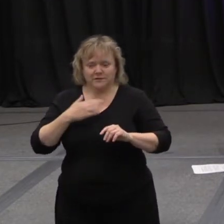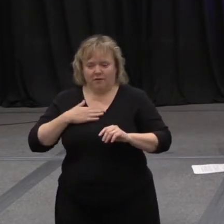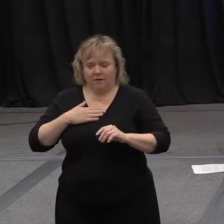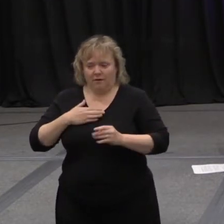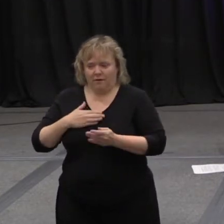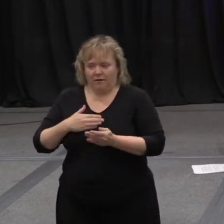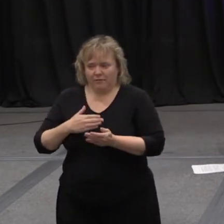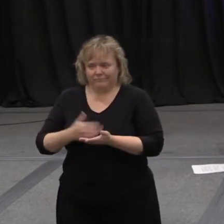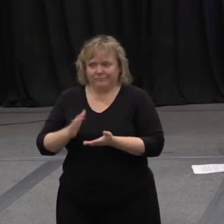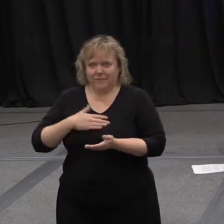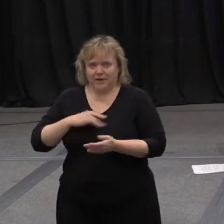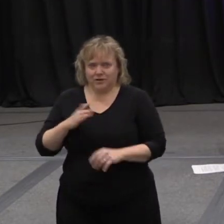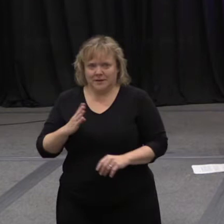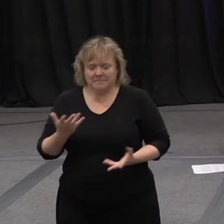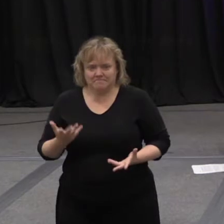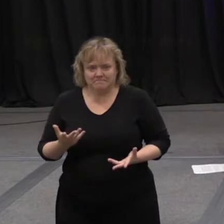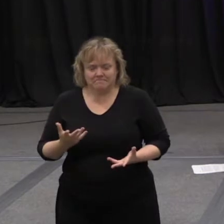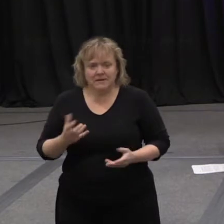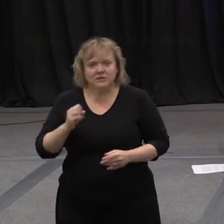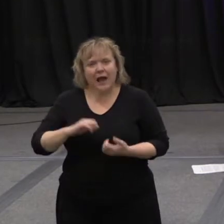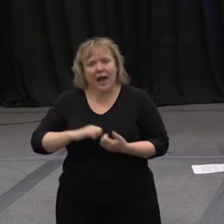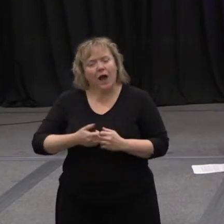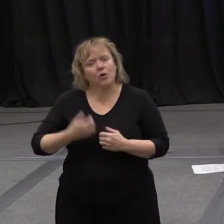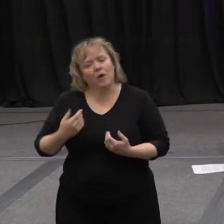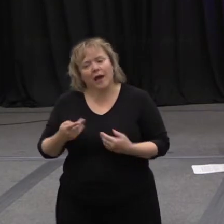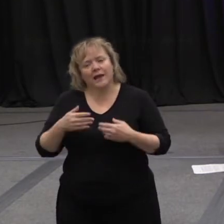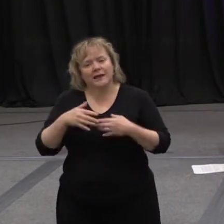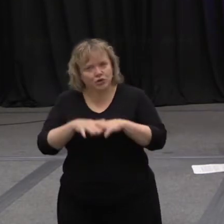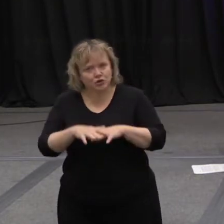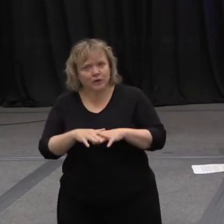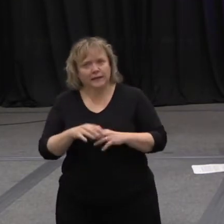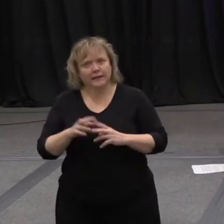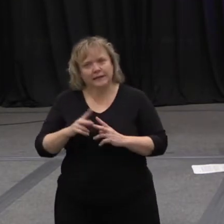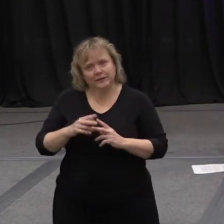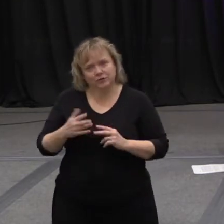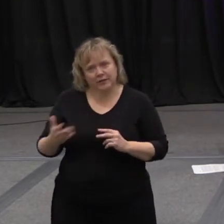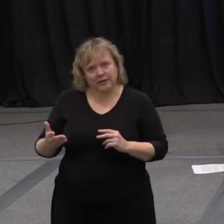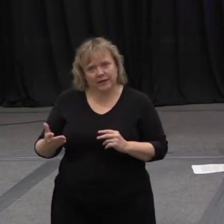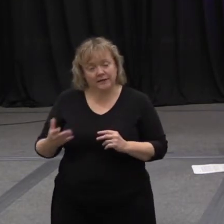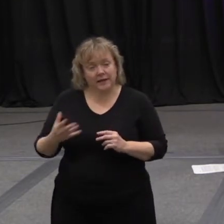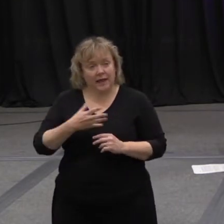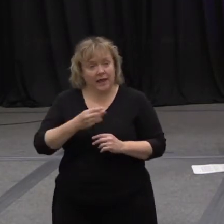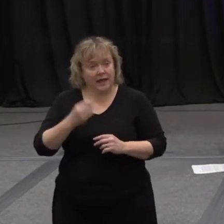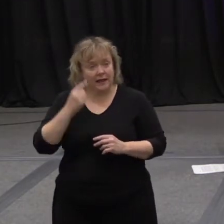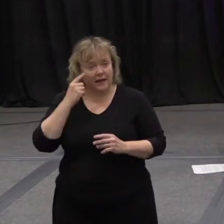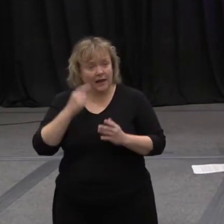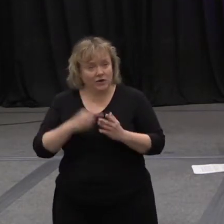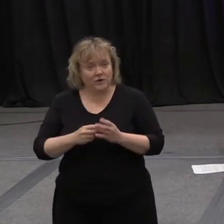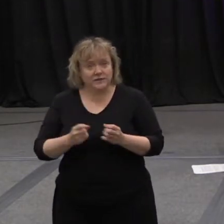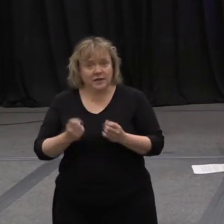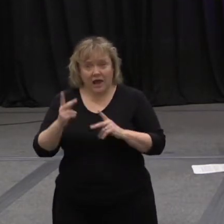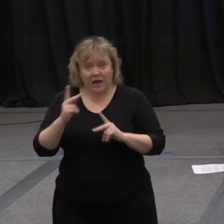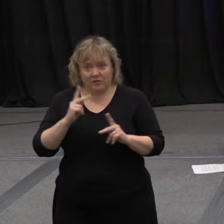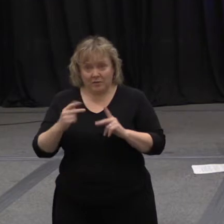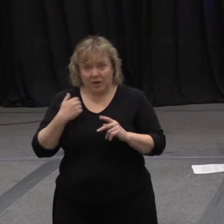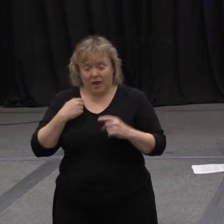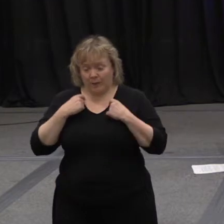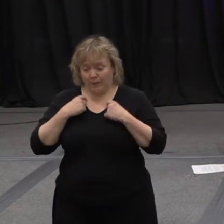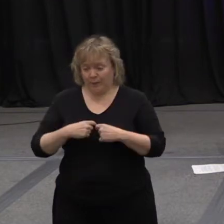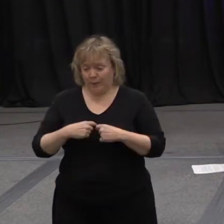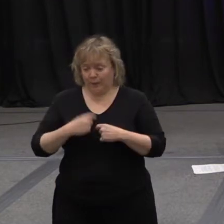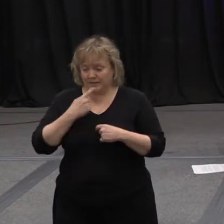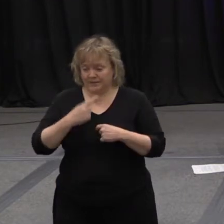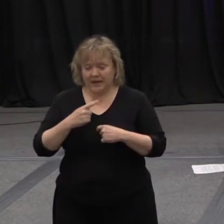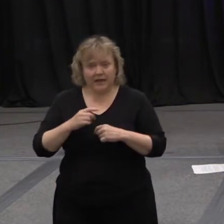how do I integrate these two things, because it is so ingrained? And also, I noticed a lot of those people were wearing the lanyard saying, please don't take my picture. Like, I'm